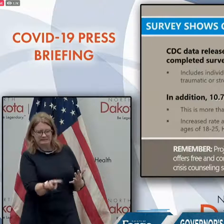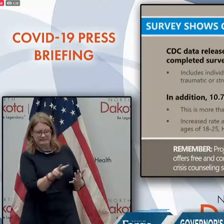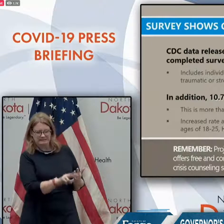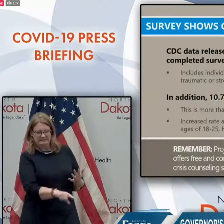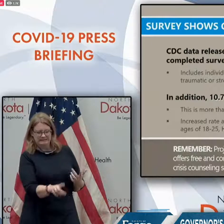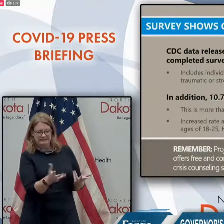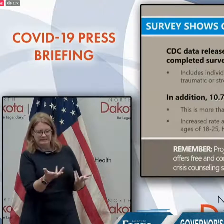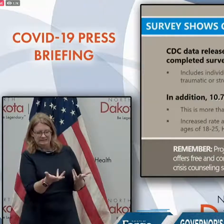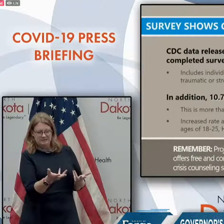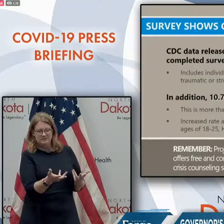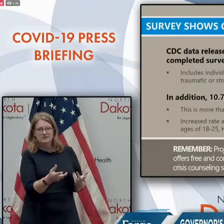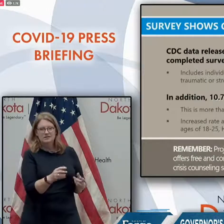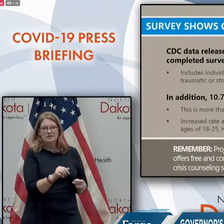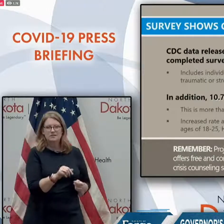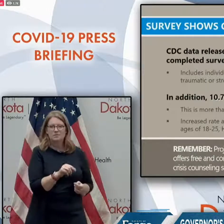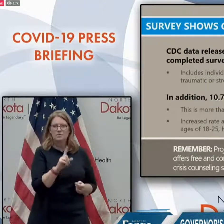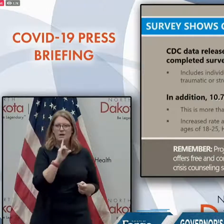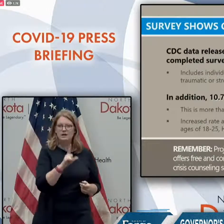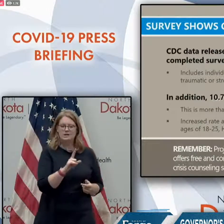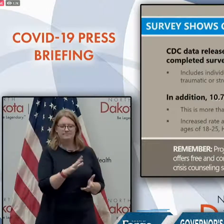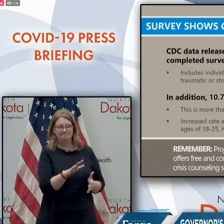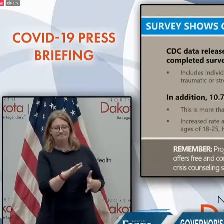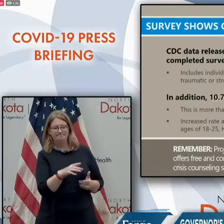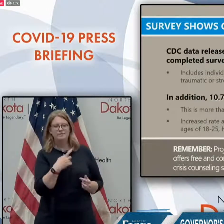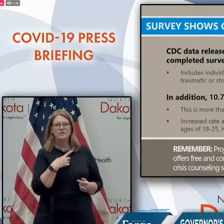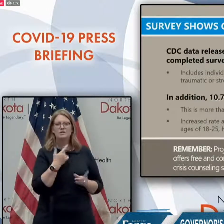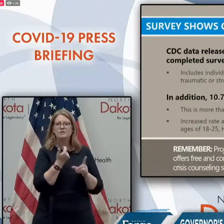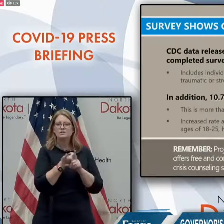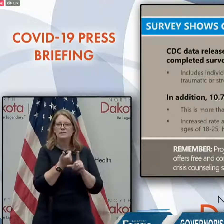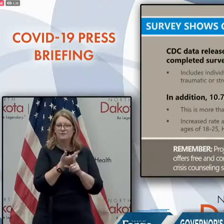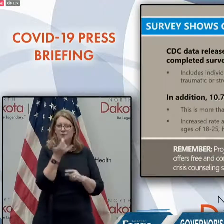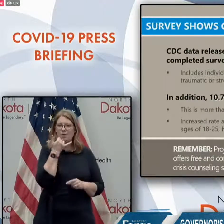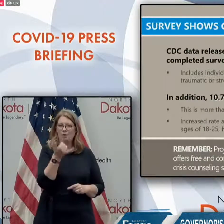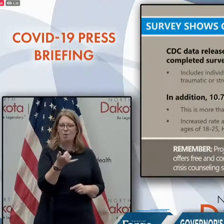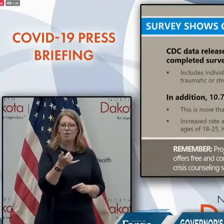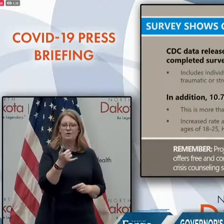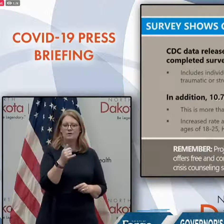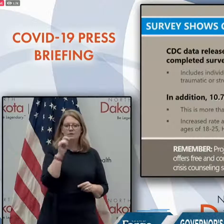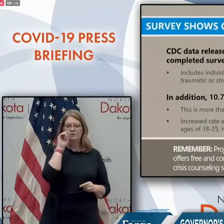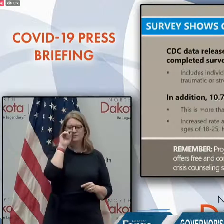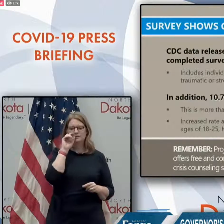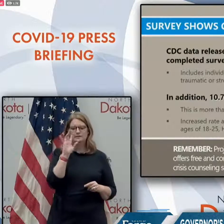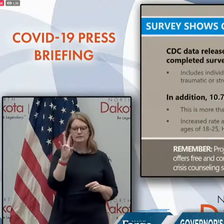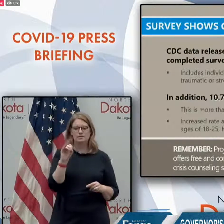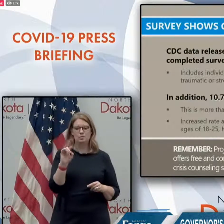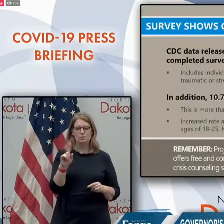be compiling during this time, you yourself can call to